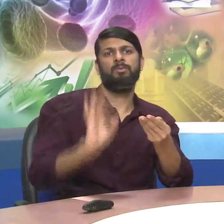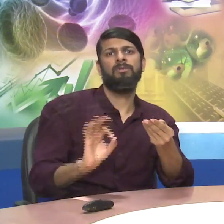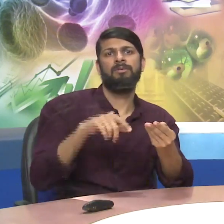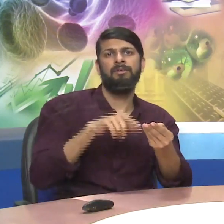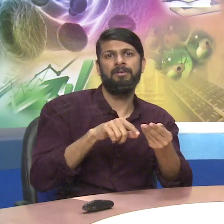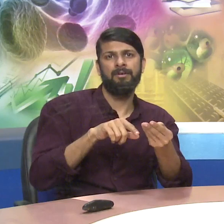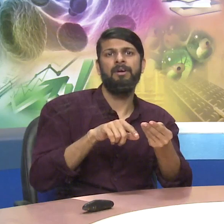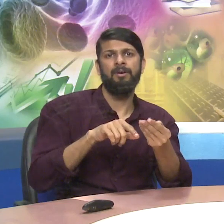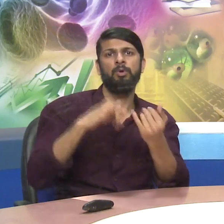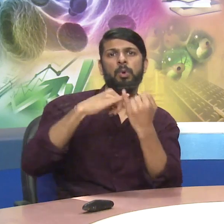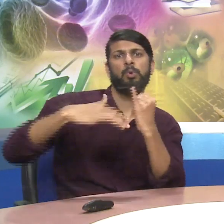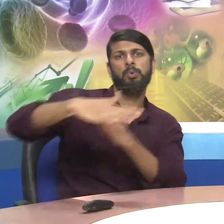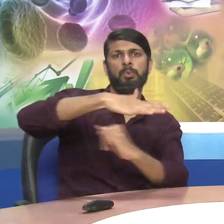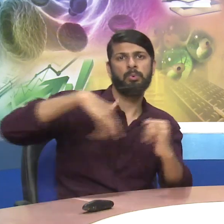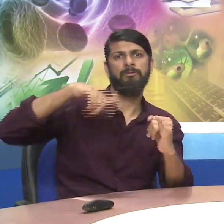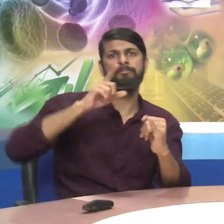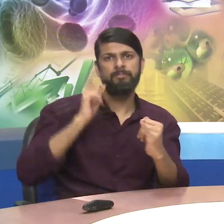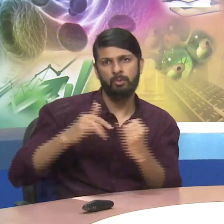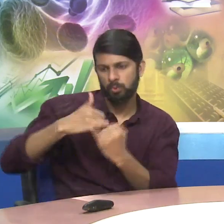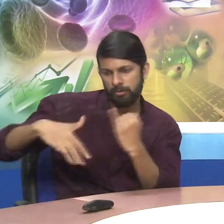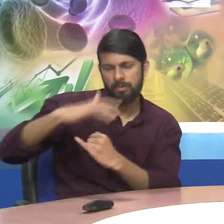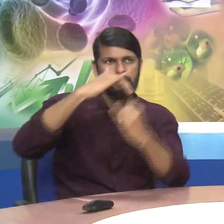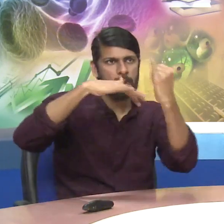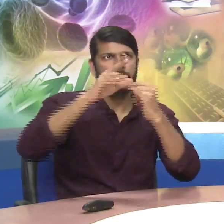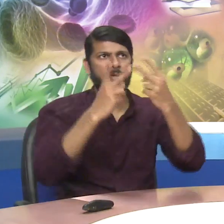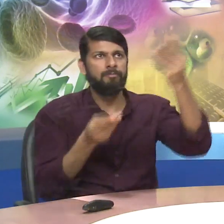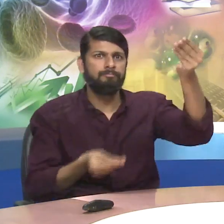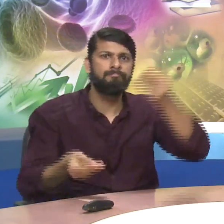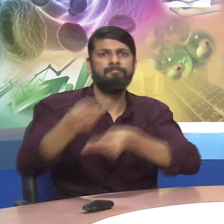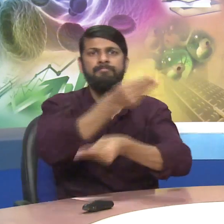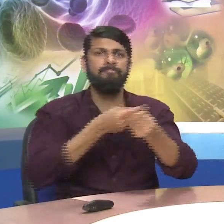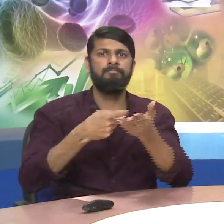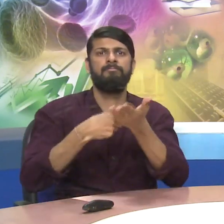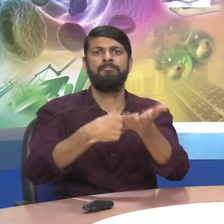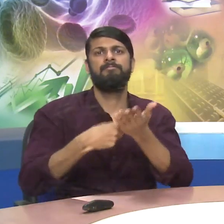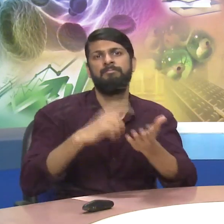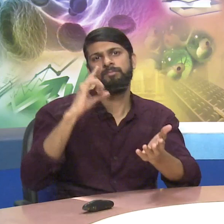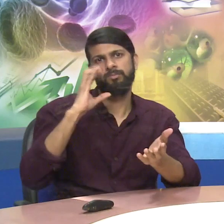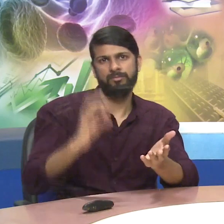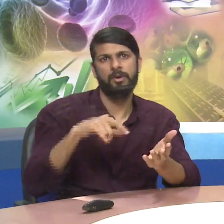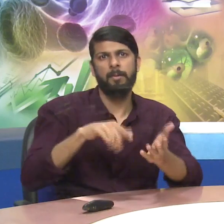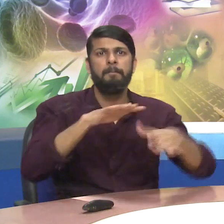in our India, in southern states and in northern states, we